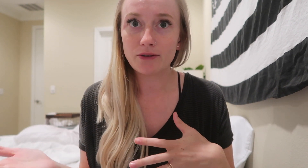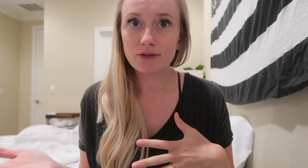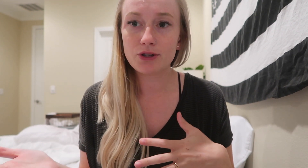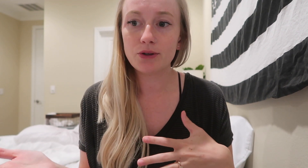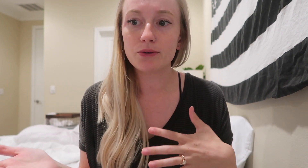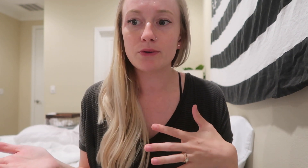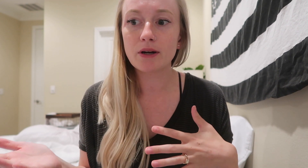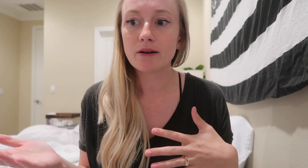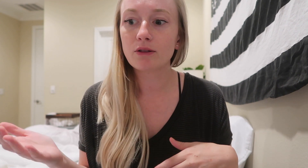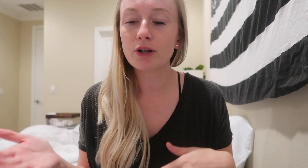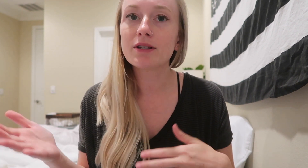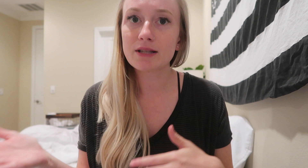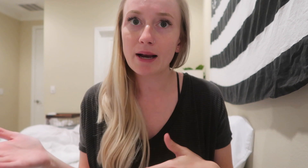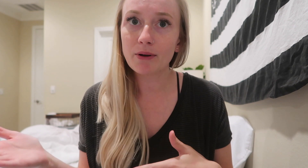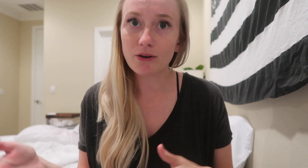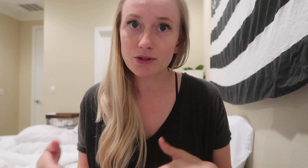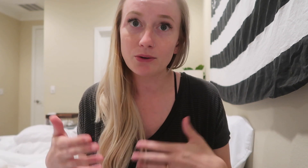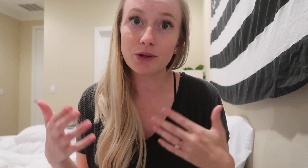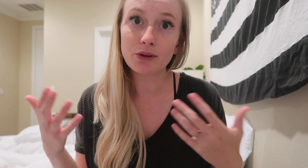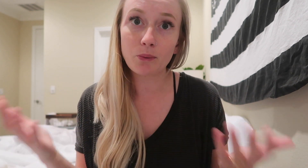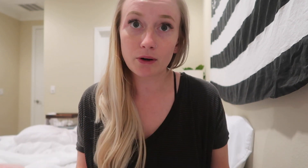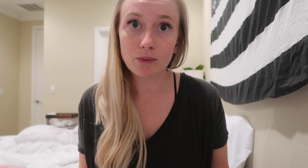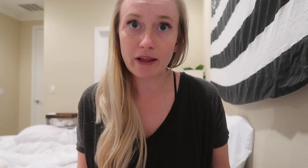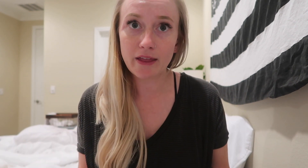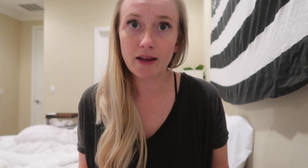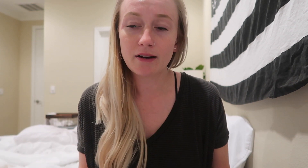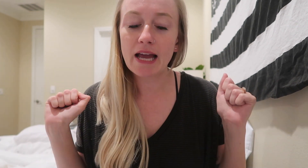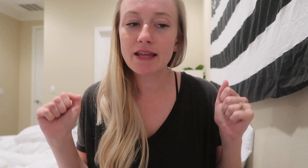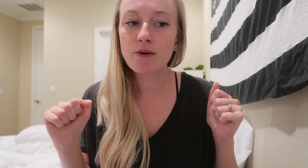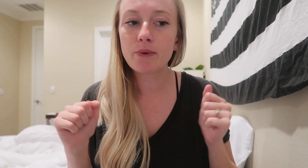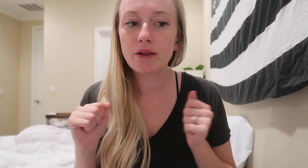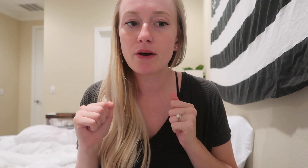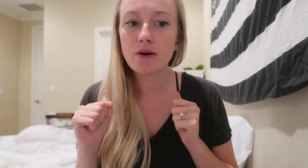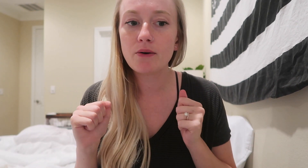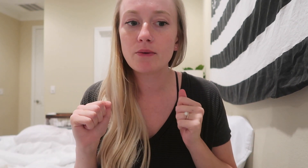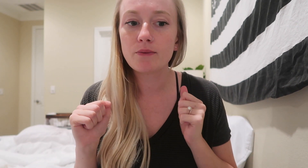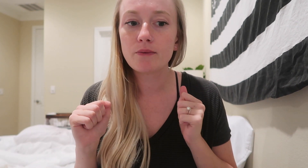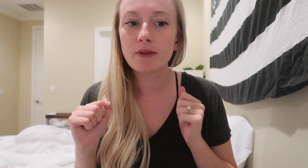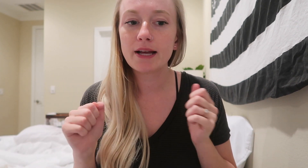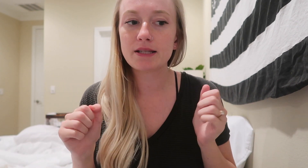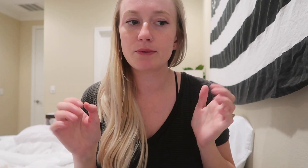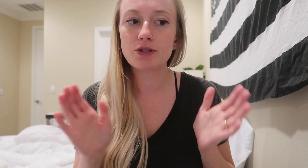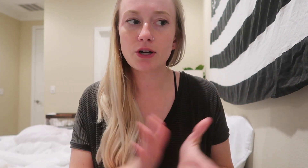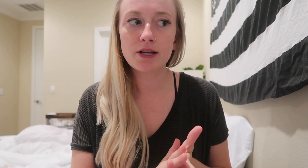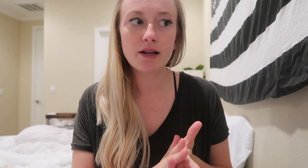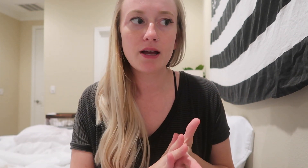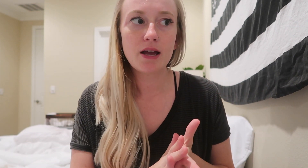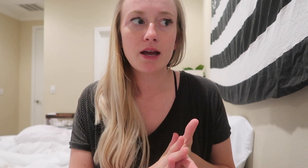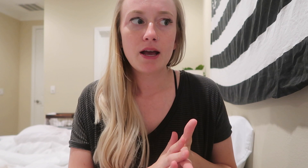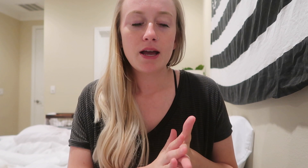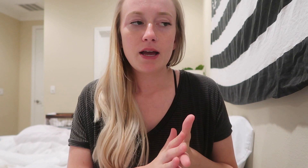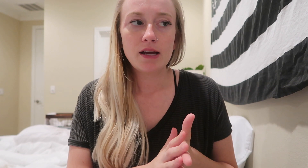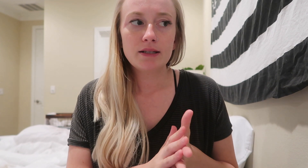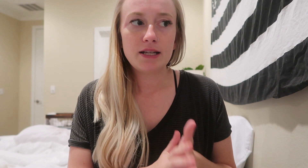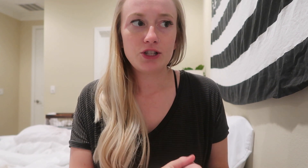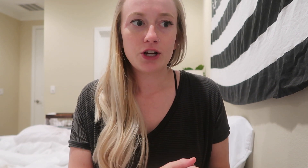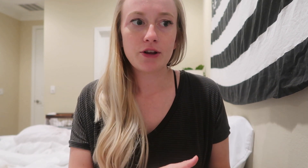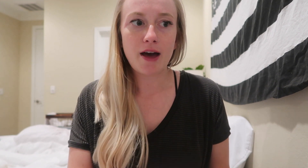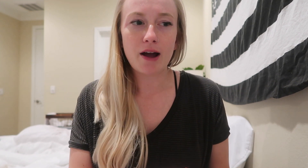child to learn the sign but also learn the word with it. I think Willow, like I said, we started teaching her that